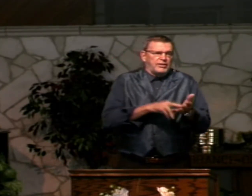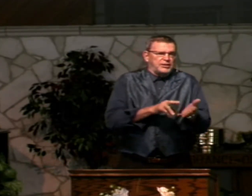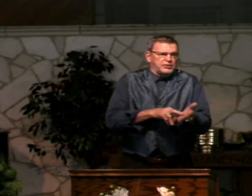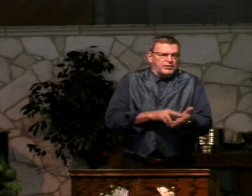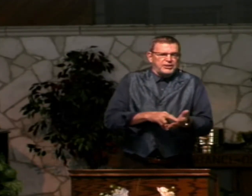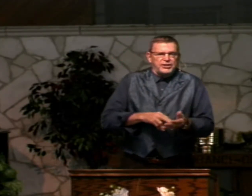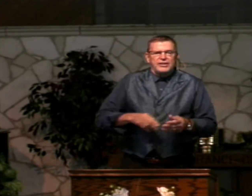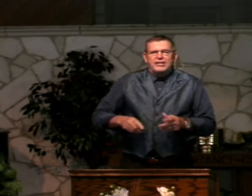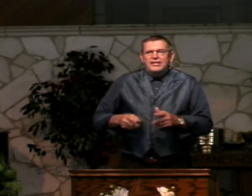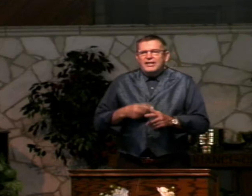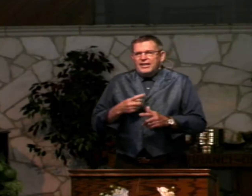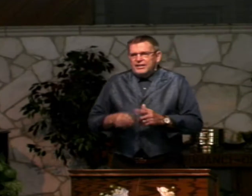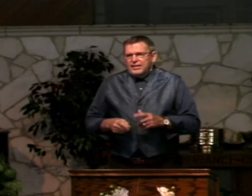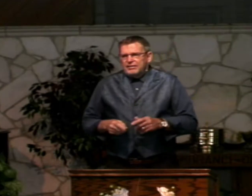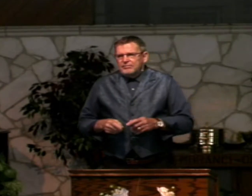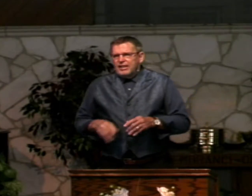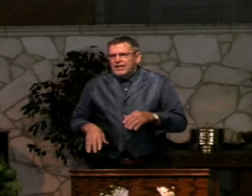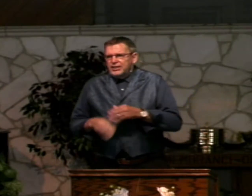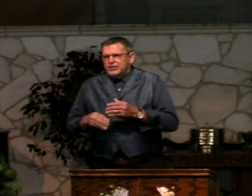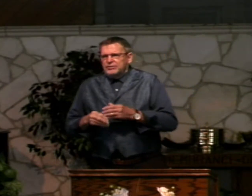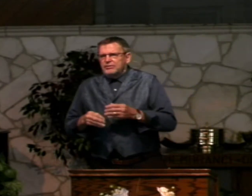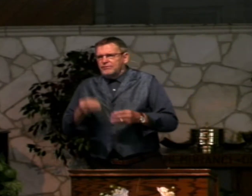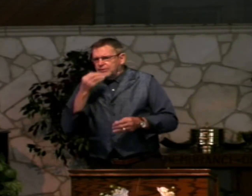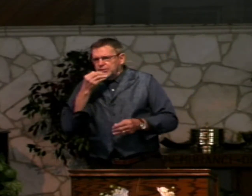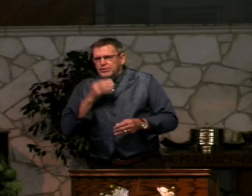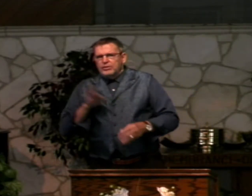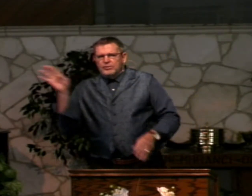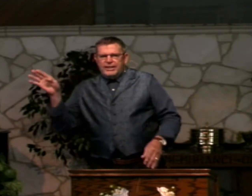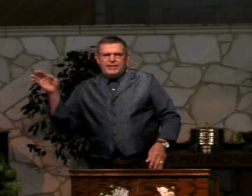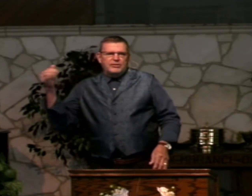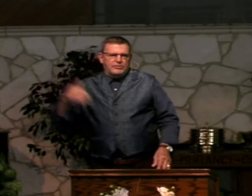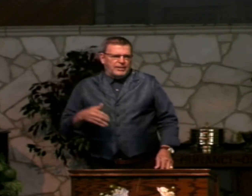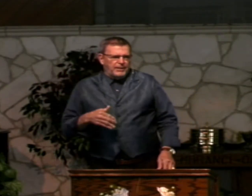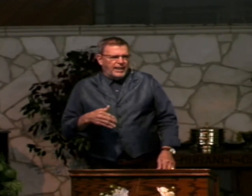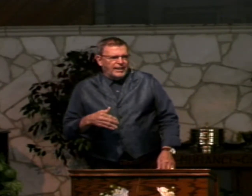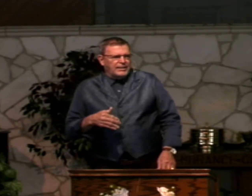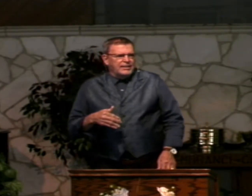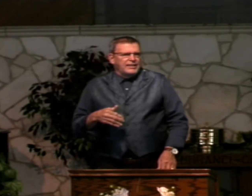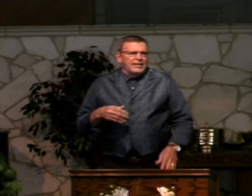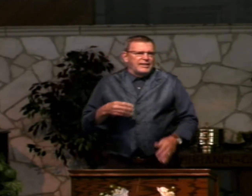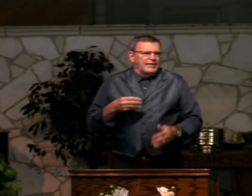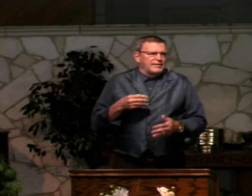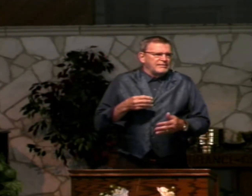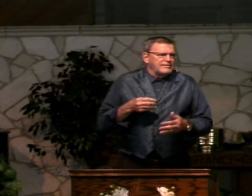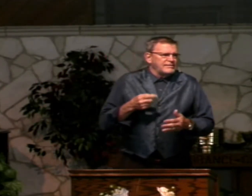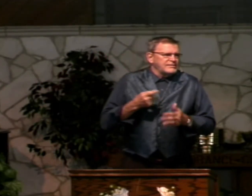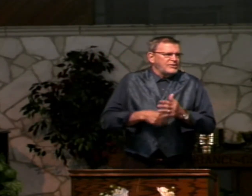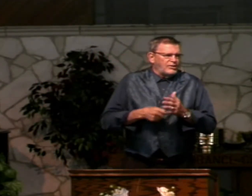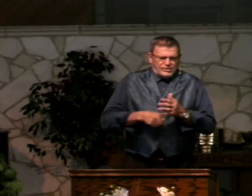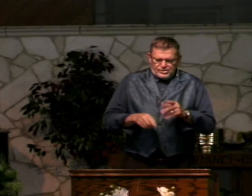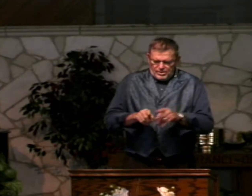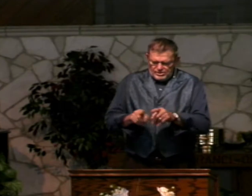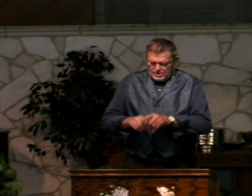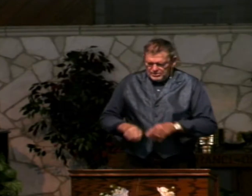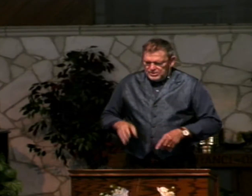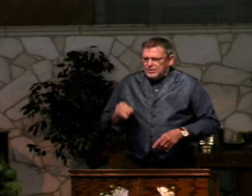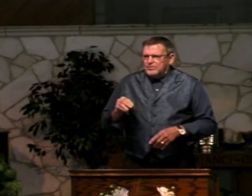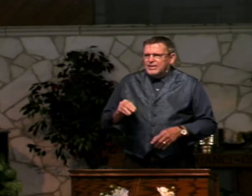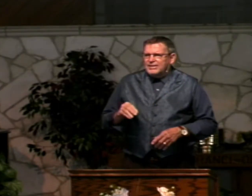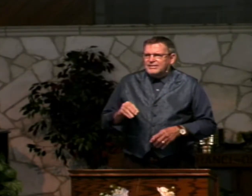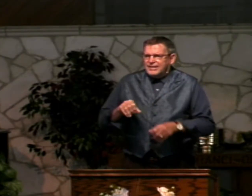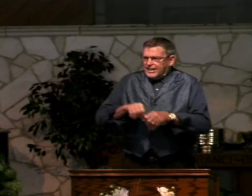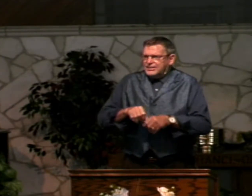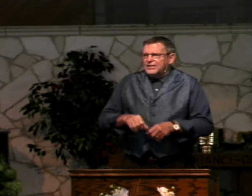$250 in registration, and then additional food on the way and on the way back cost also,